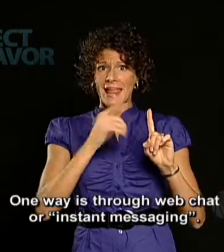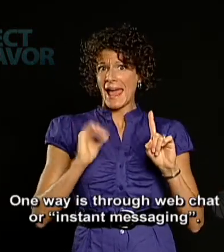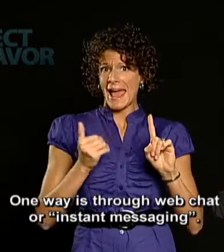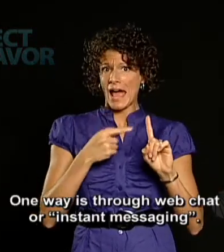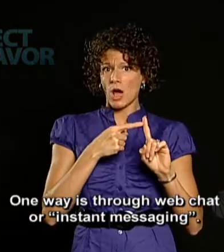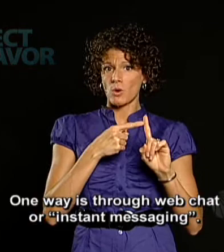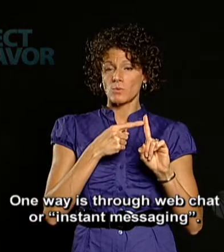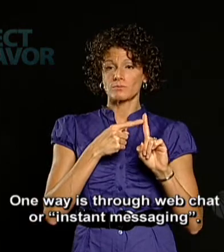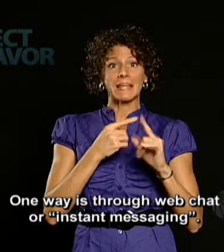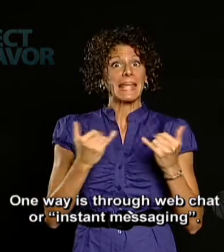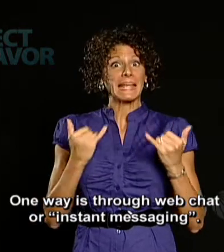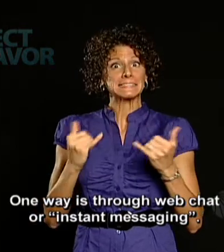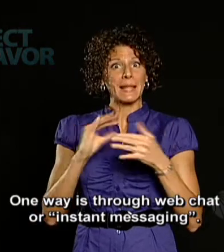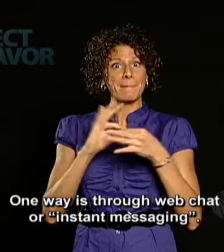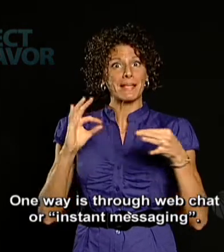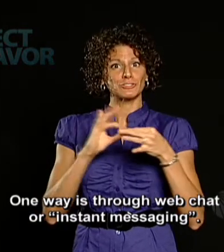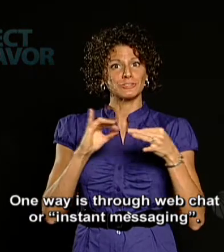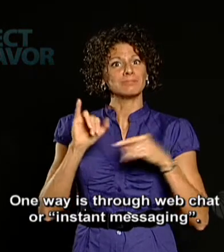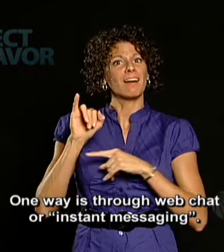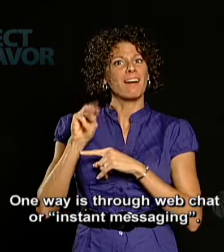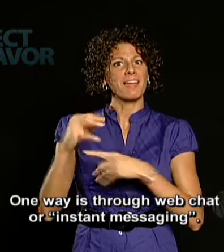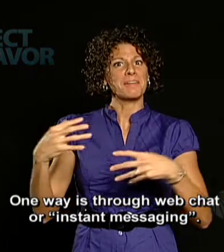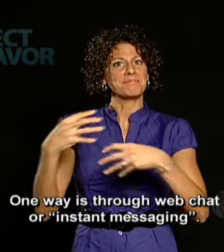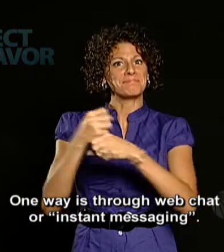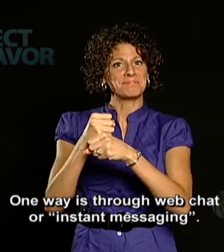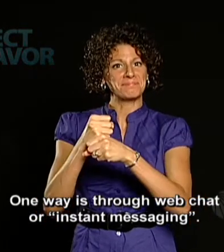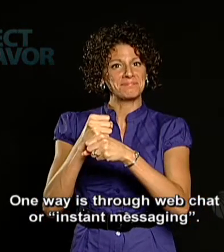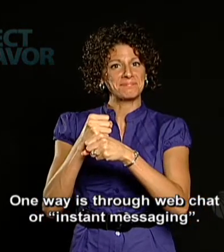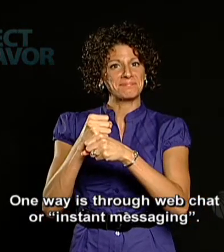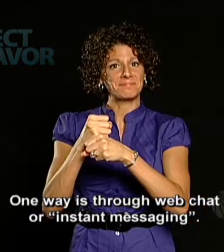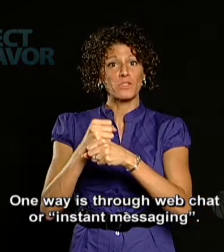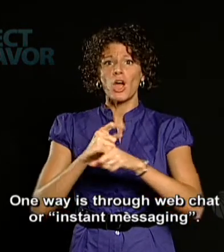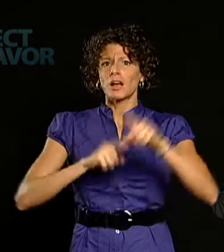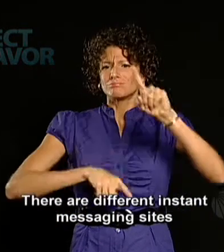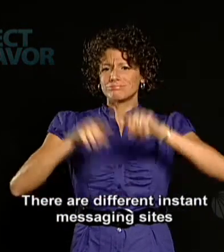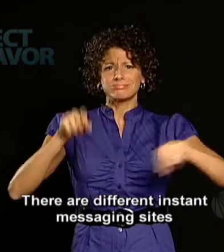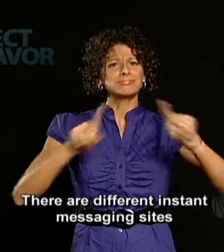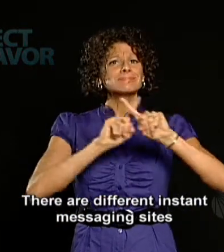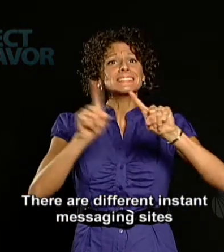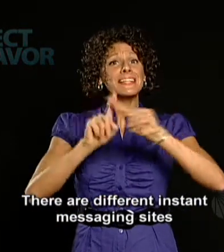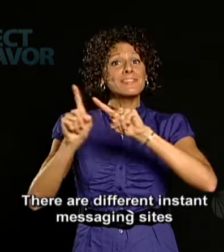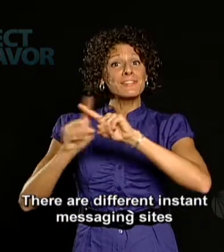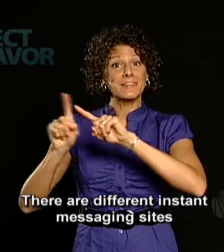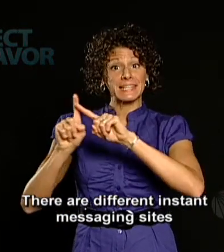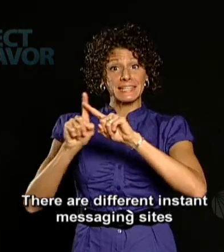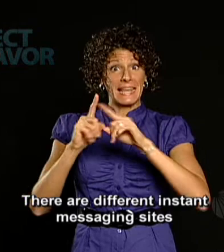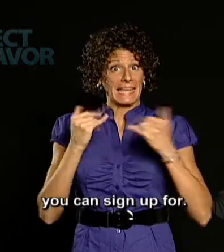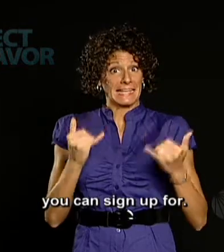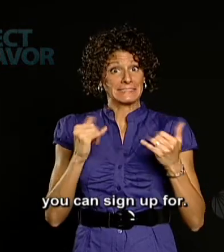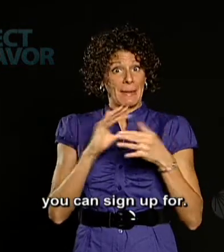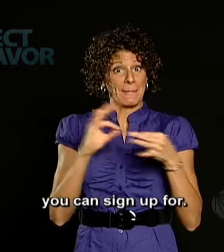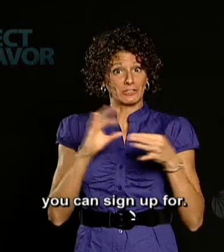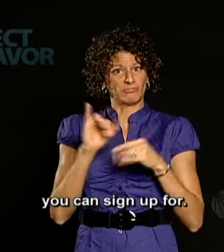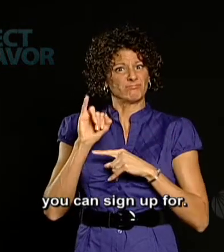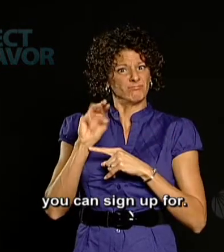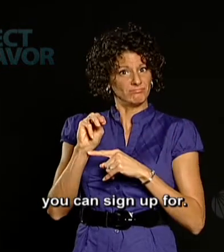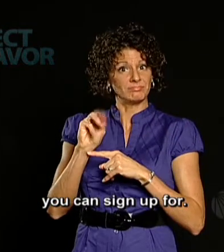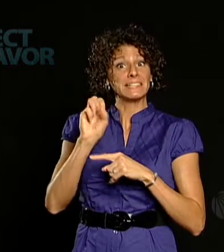One way is through web chat or instant messaging. There are different instant messaging sites you can sign up for.